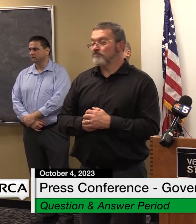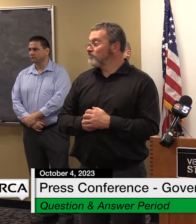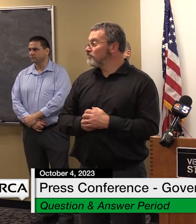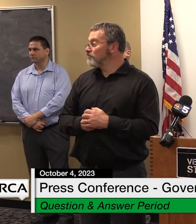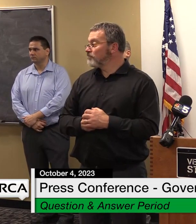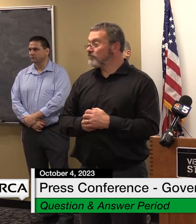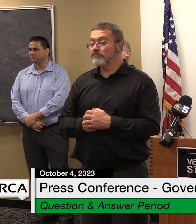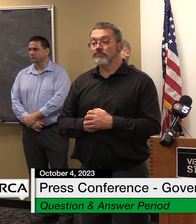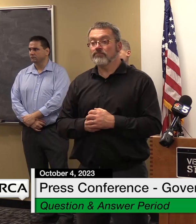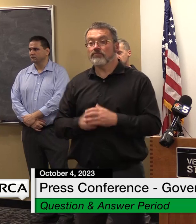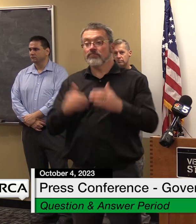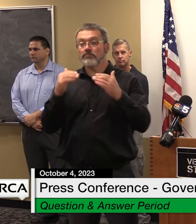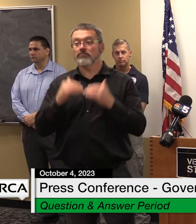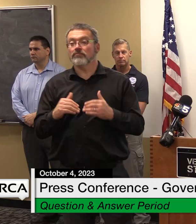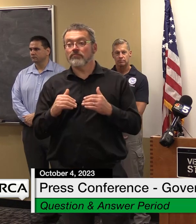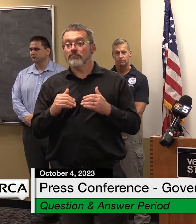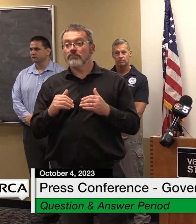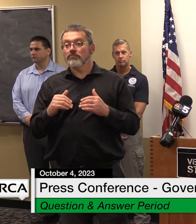Try Chris Roy one more time.